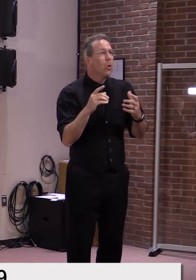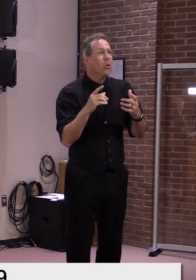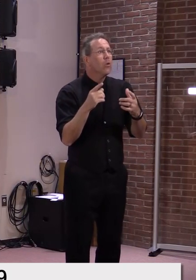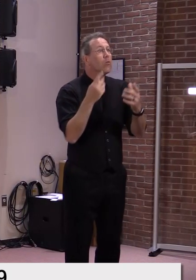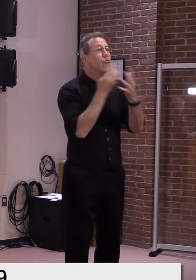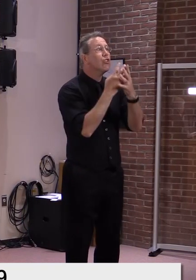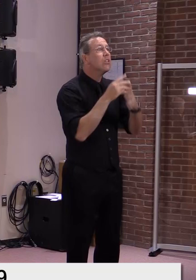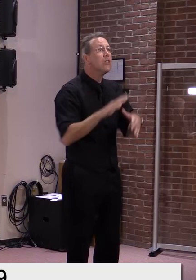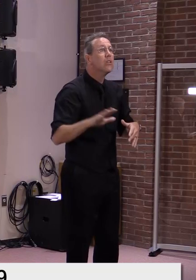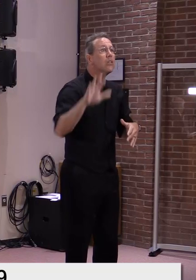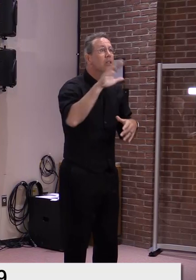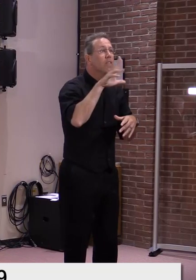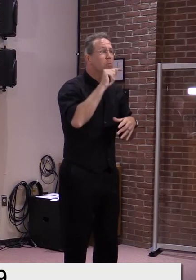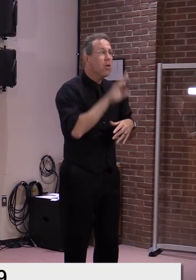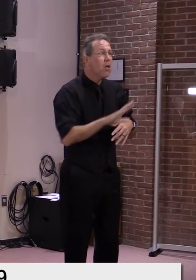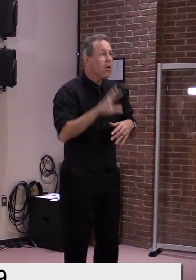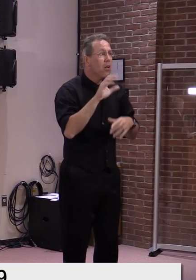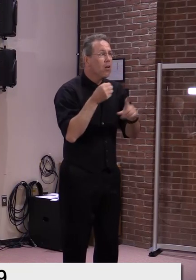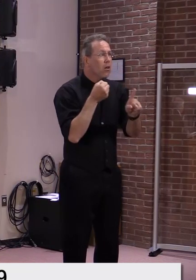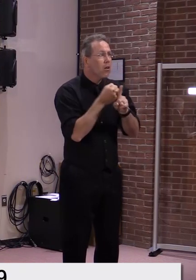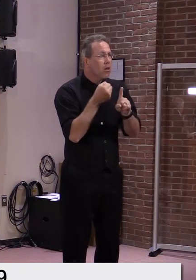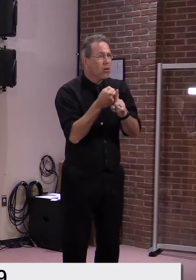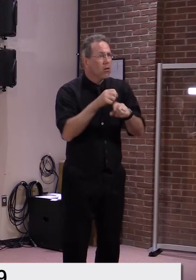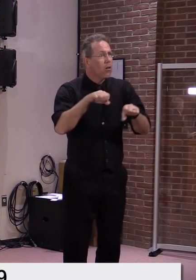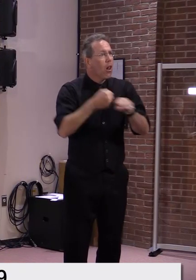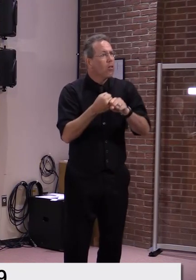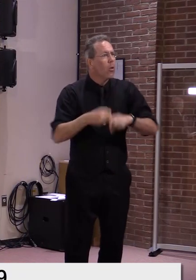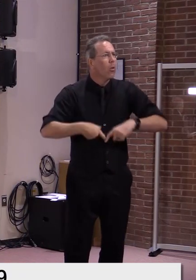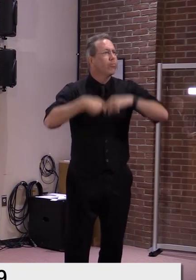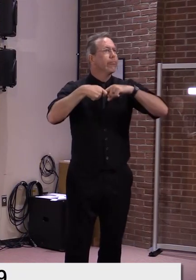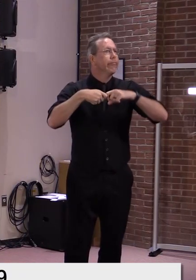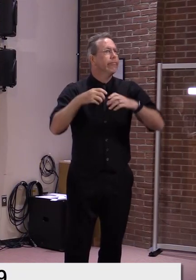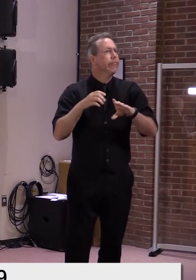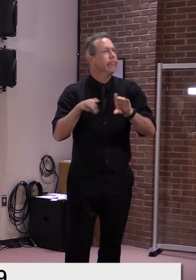had, as of last night, we had zero